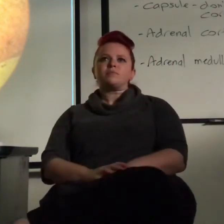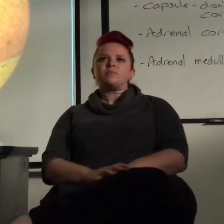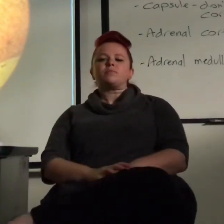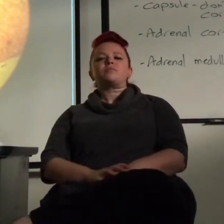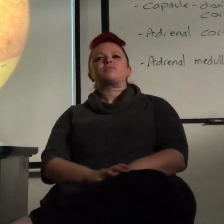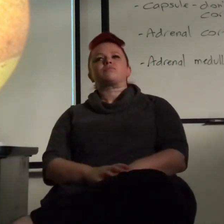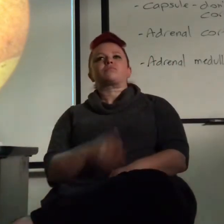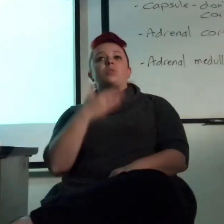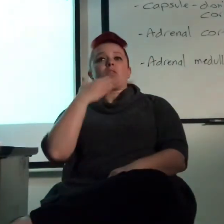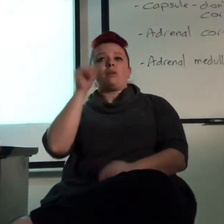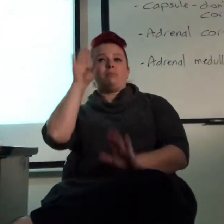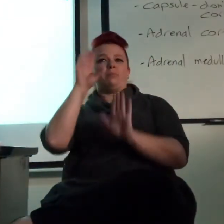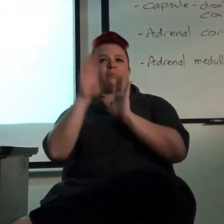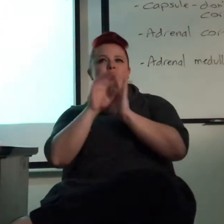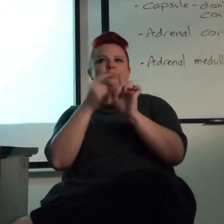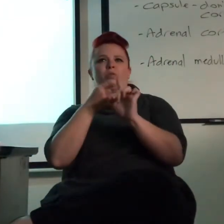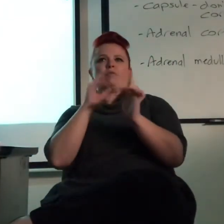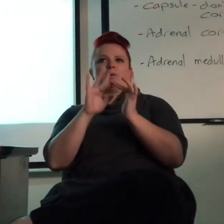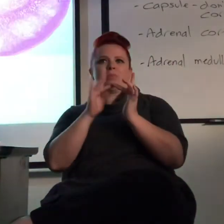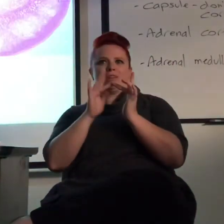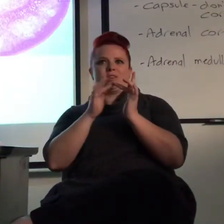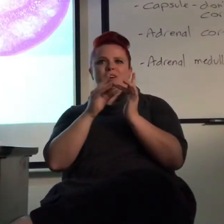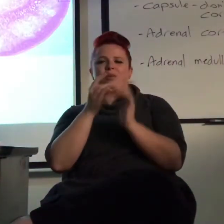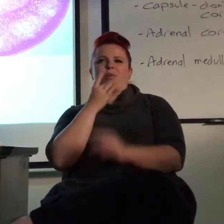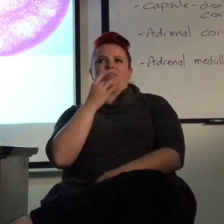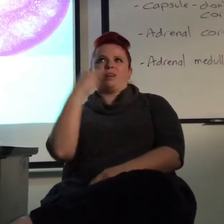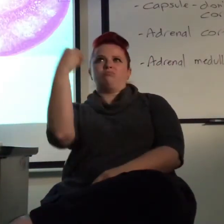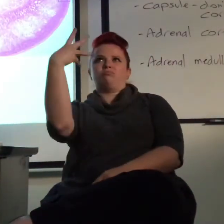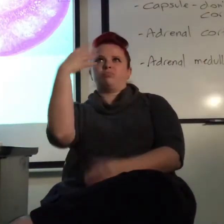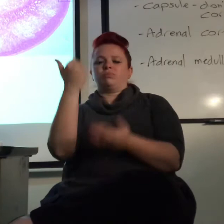Here's a better picture from the internet. Let me turn the lights back on. All